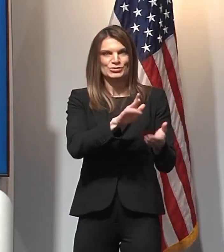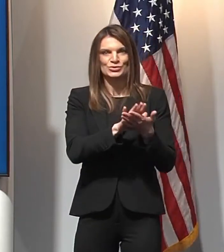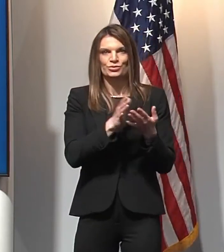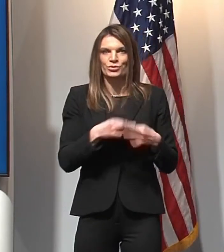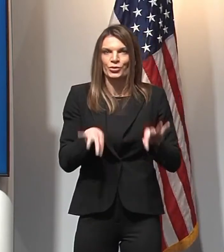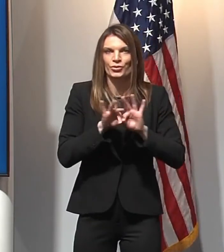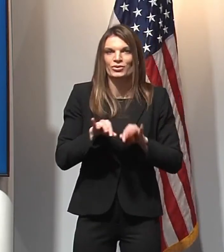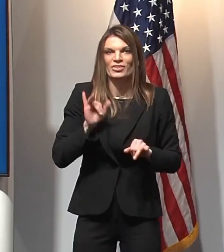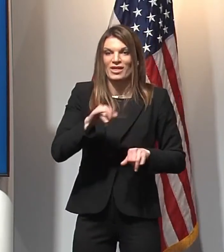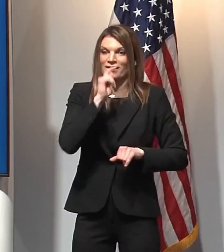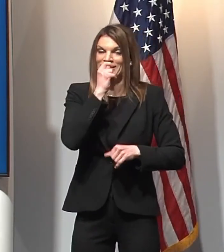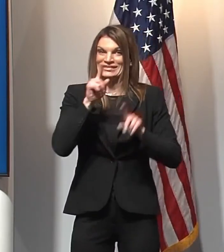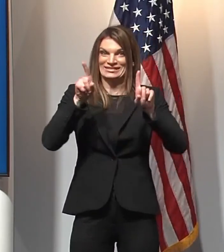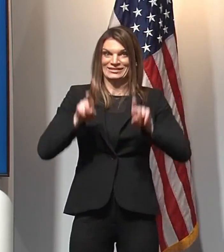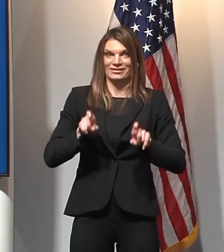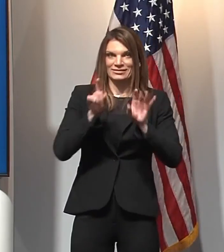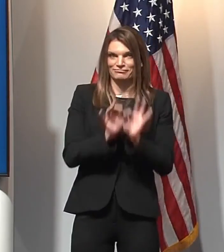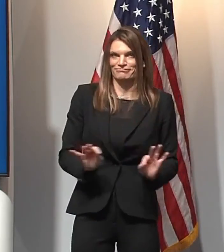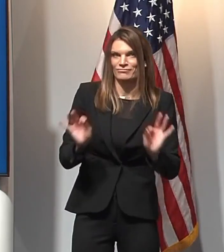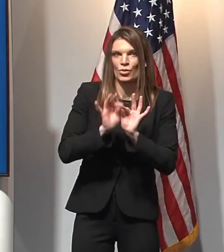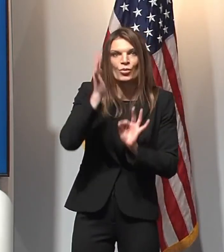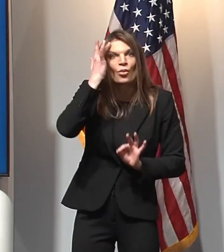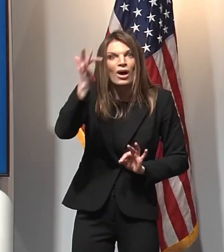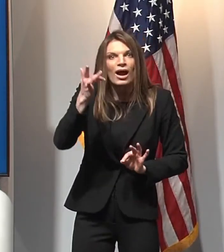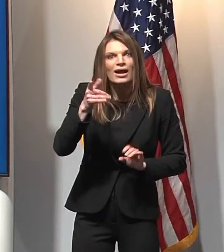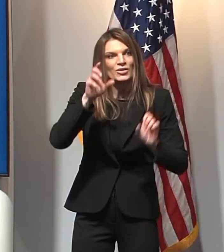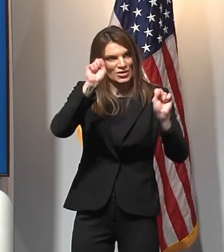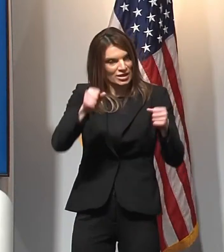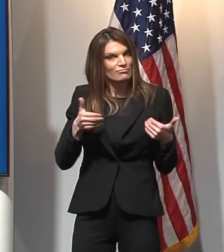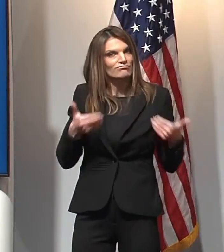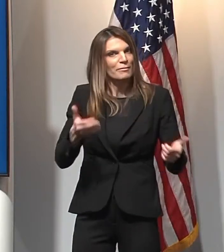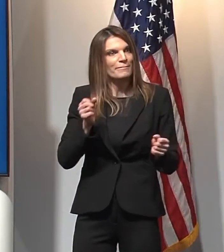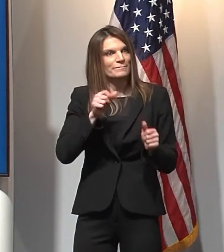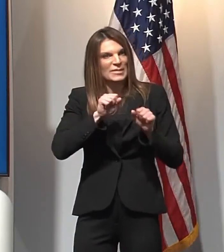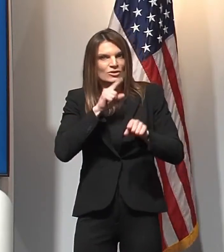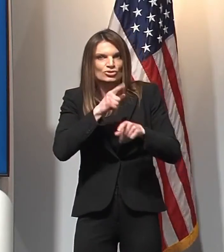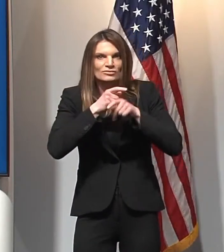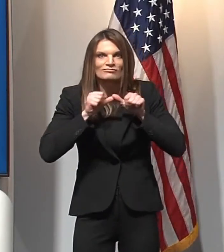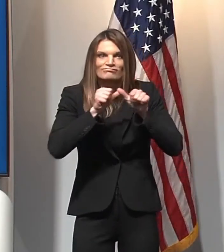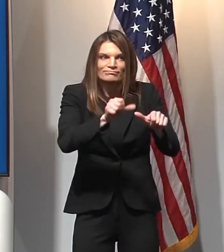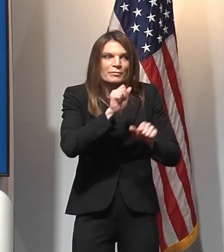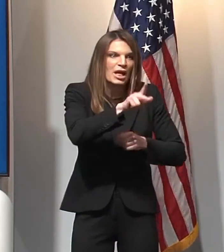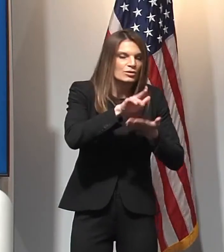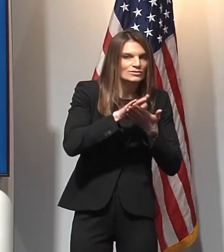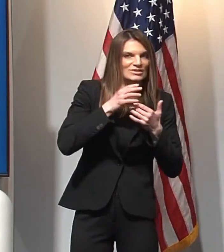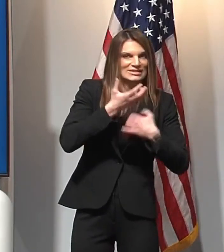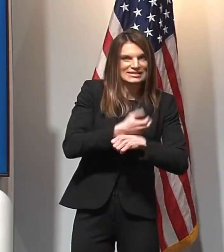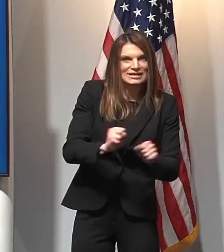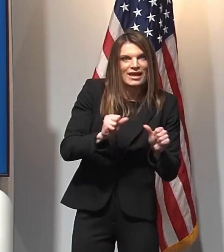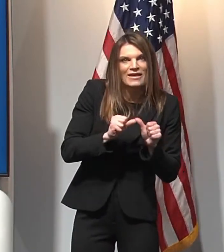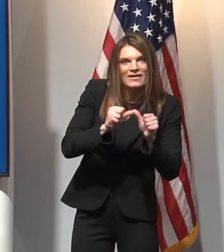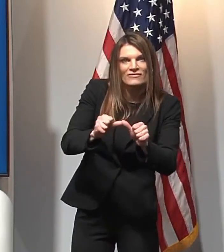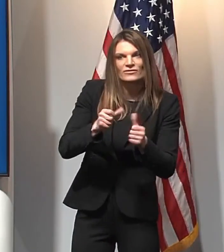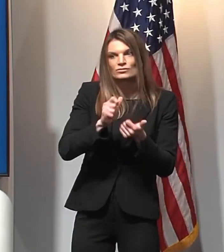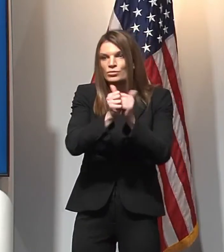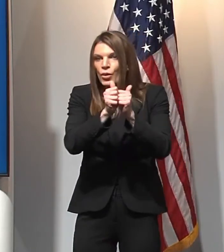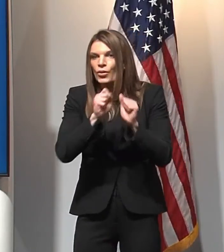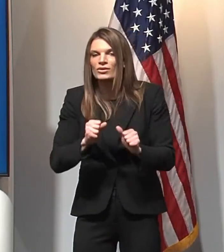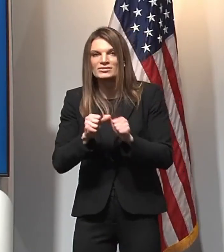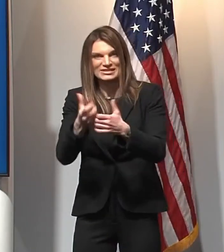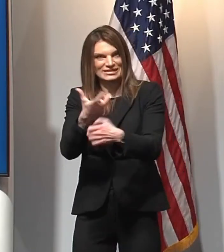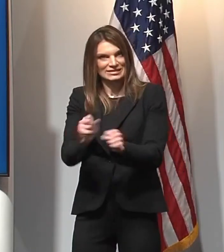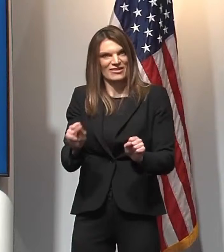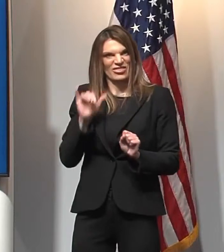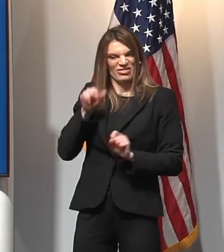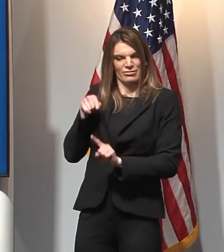antigen tests that are the key to staying engaged, we need to buy them. And frankly, these are resources that are really important toward